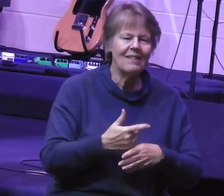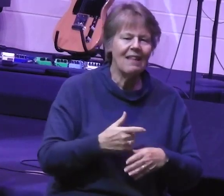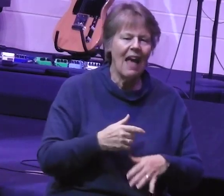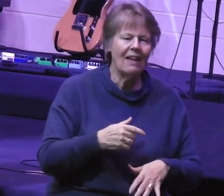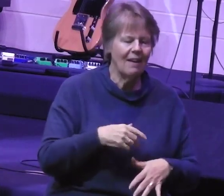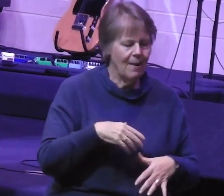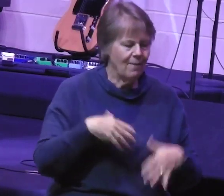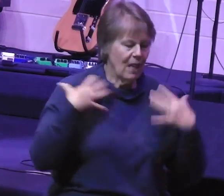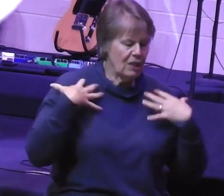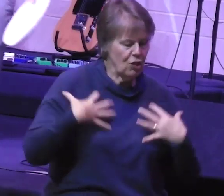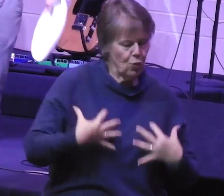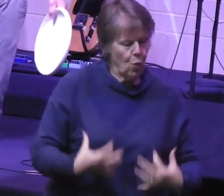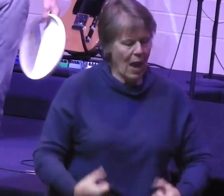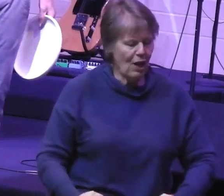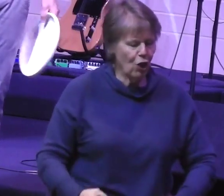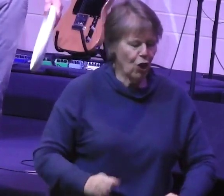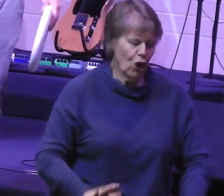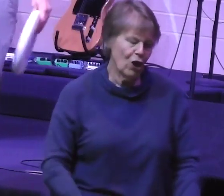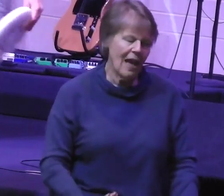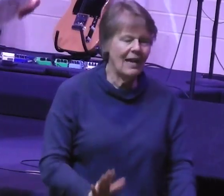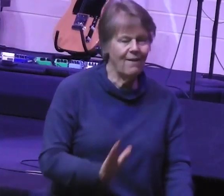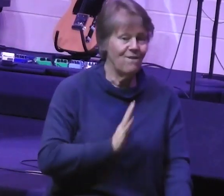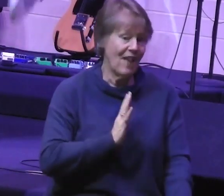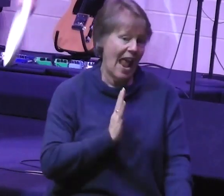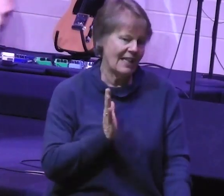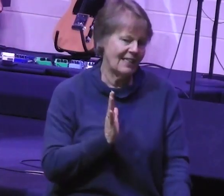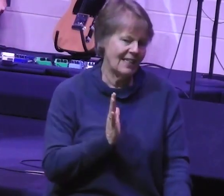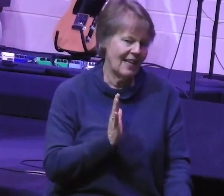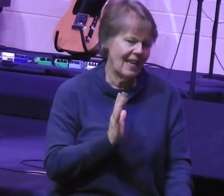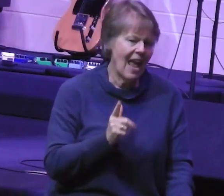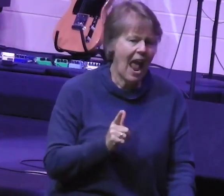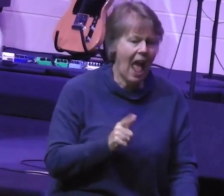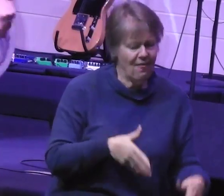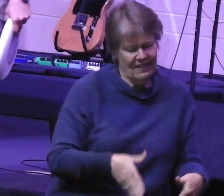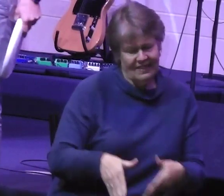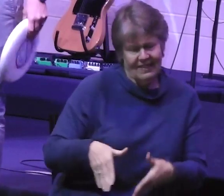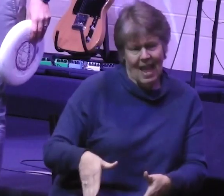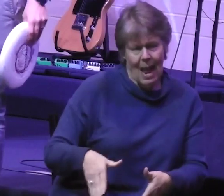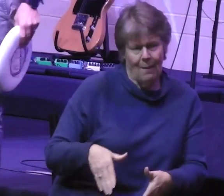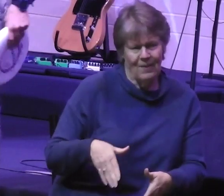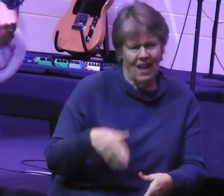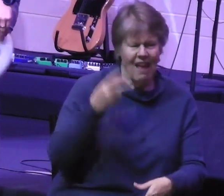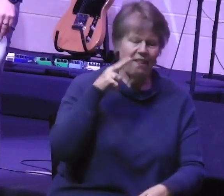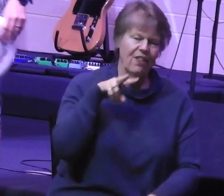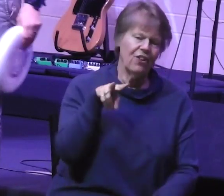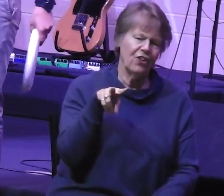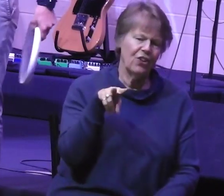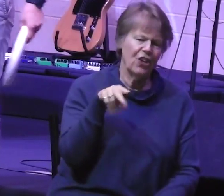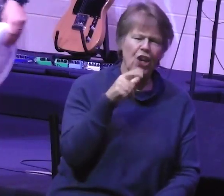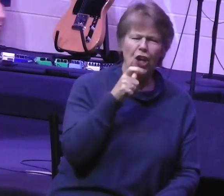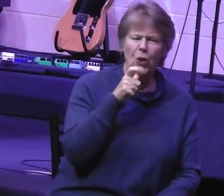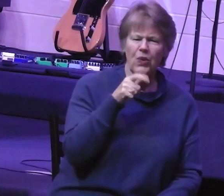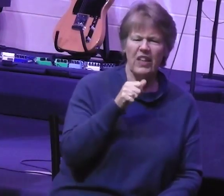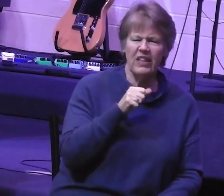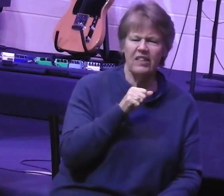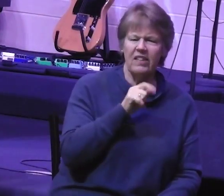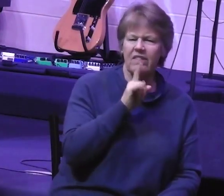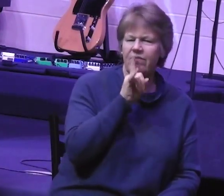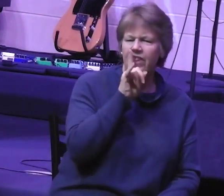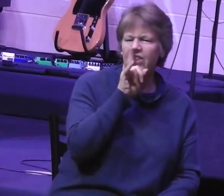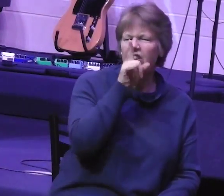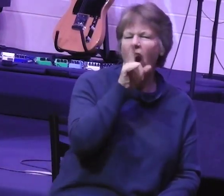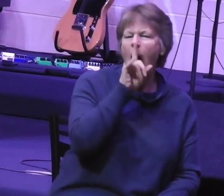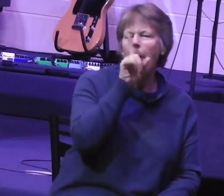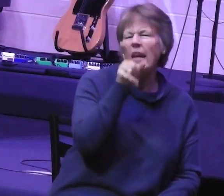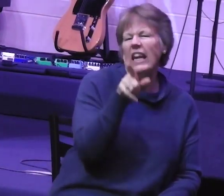khaki pants on. And I remember looking at him and thinking, who's this snobby, rich, suburban kid? Because obviously if you wear